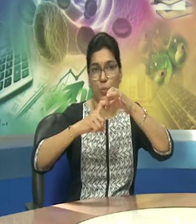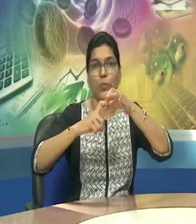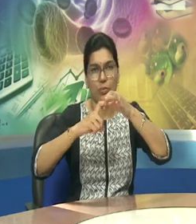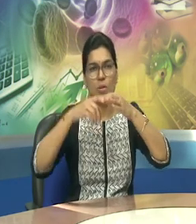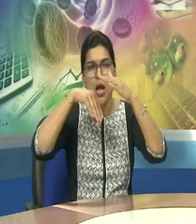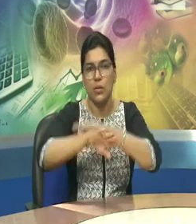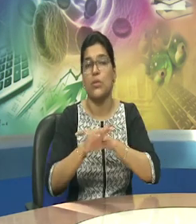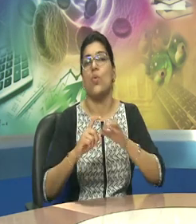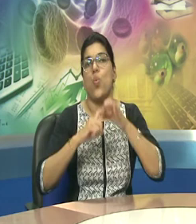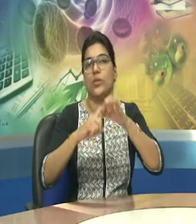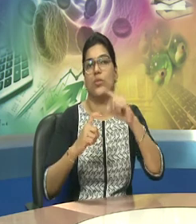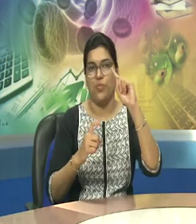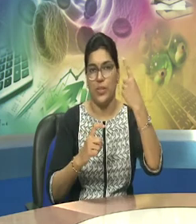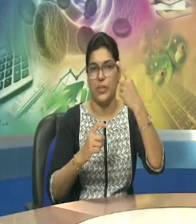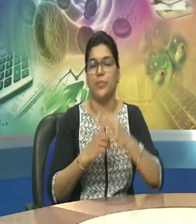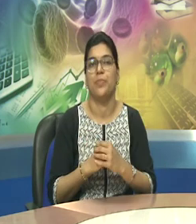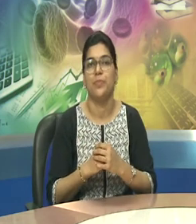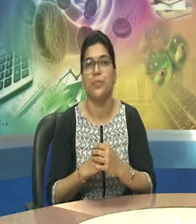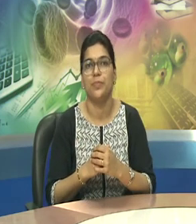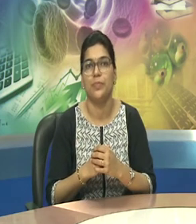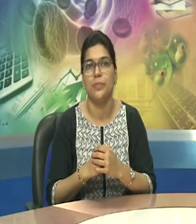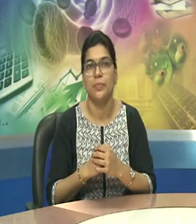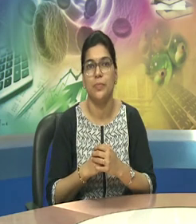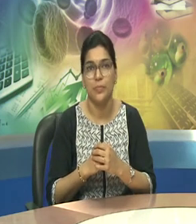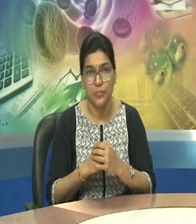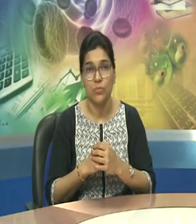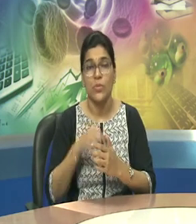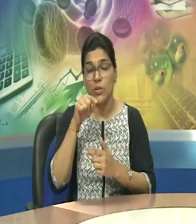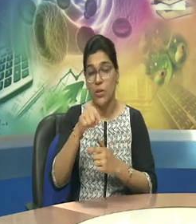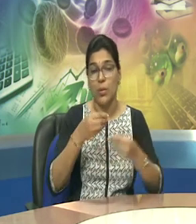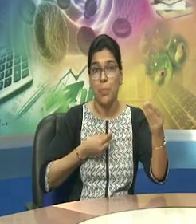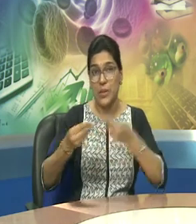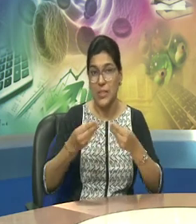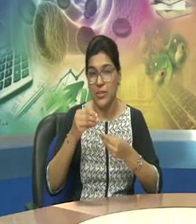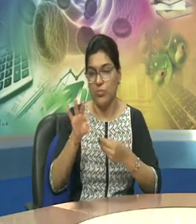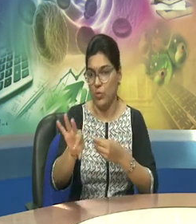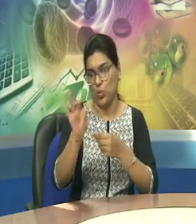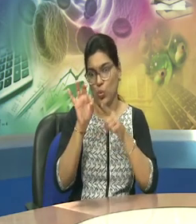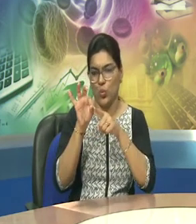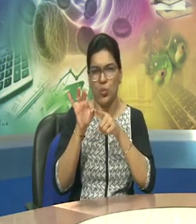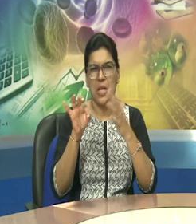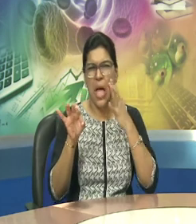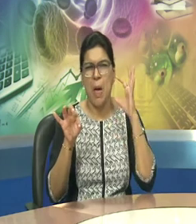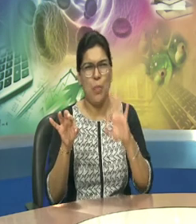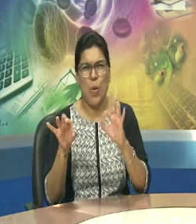MCQ. Question 1. Which of them